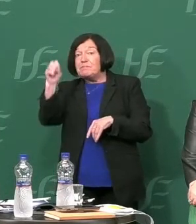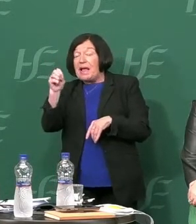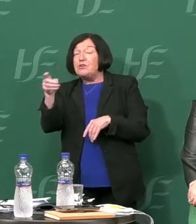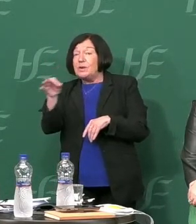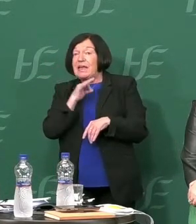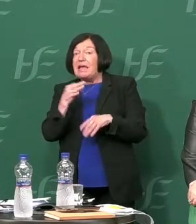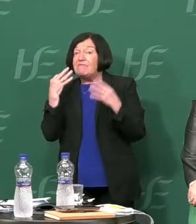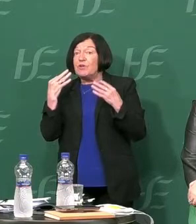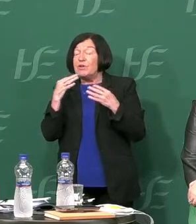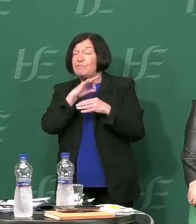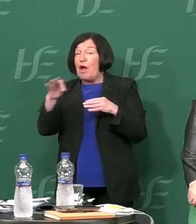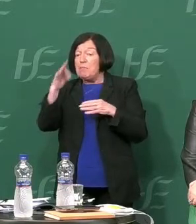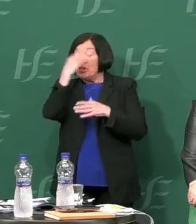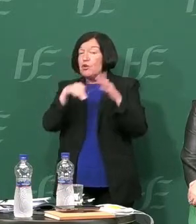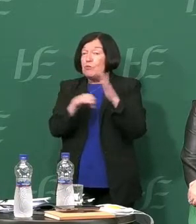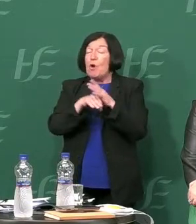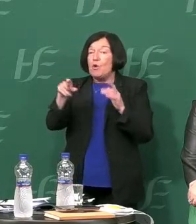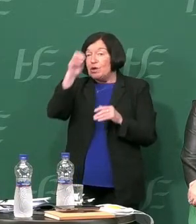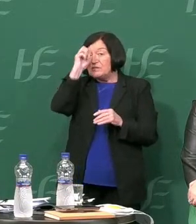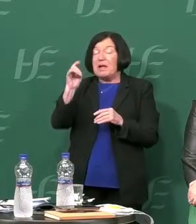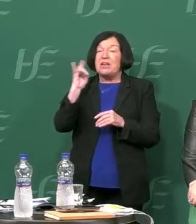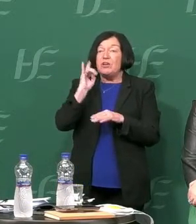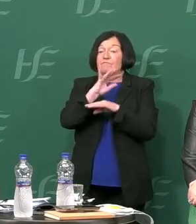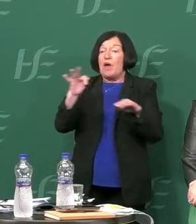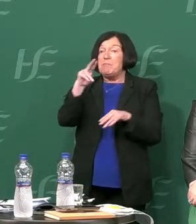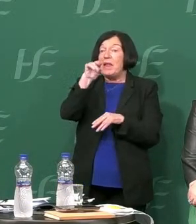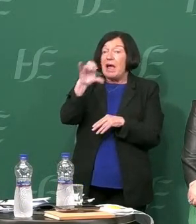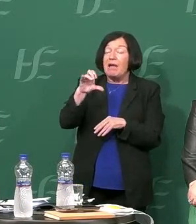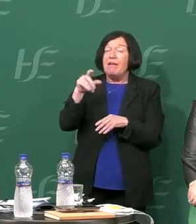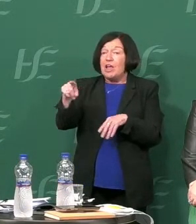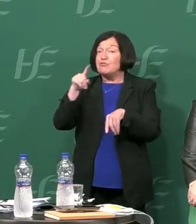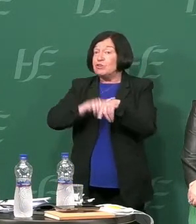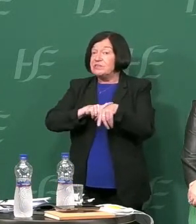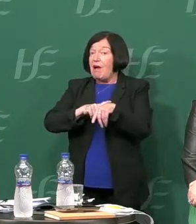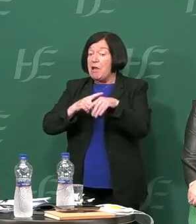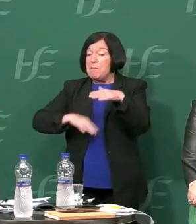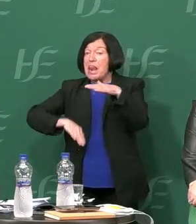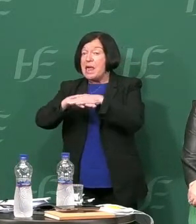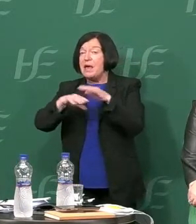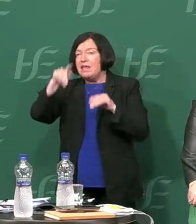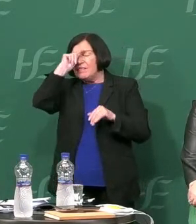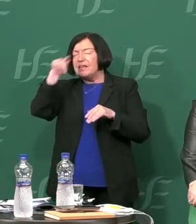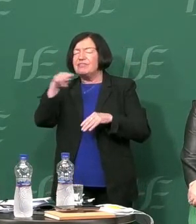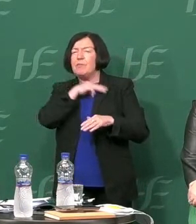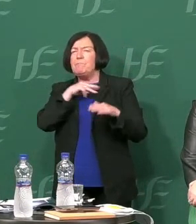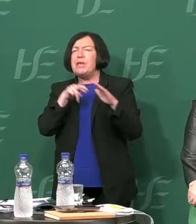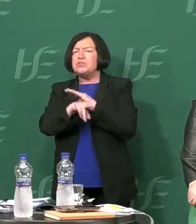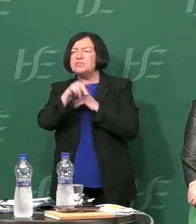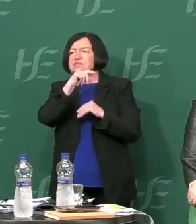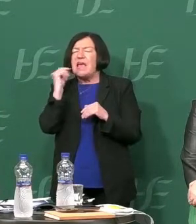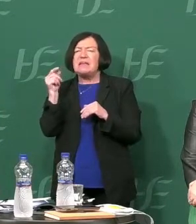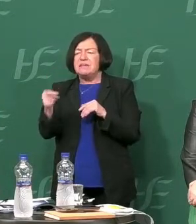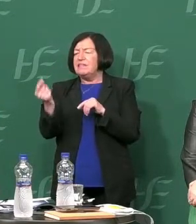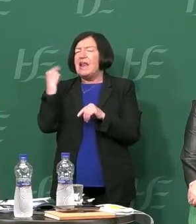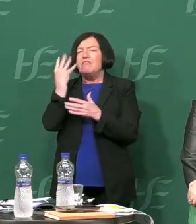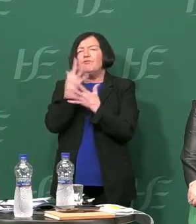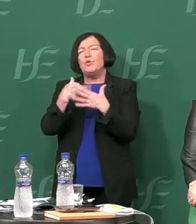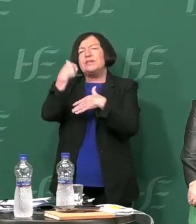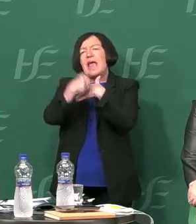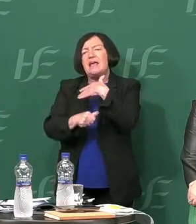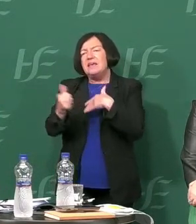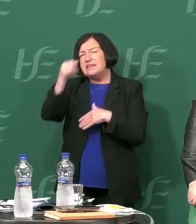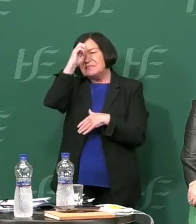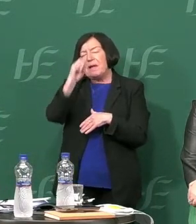When would you expect to get any direction, or when would you expect to hear from NIAC, or is there a timescale for that? Yeah, I think the Minister had said just over the last few days that